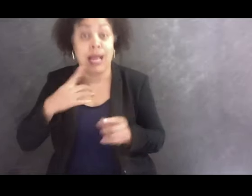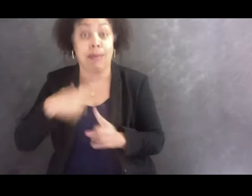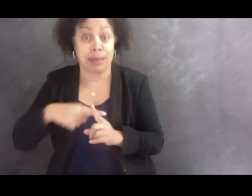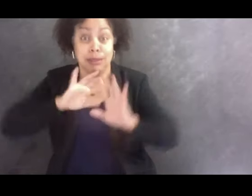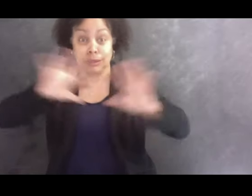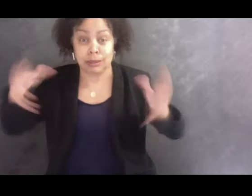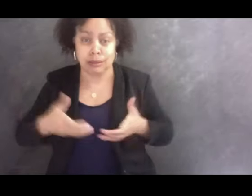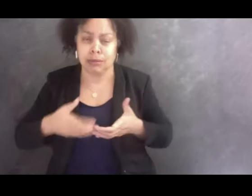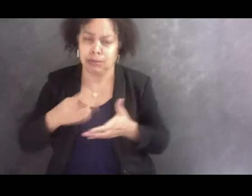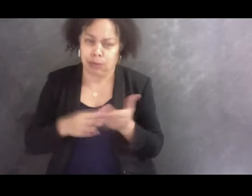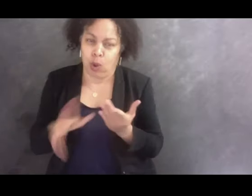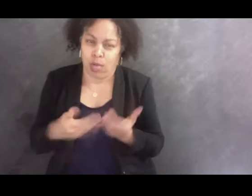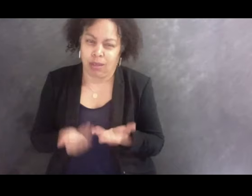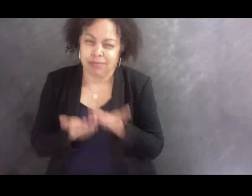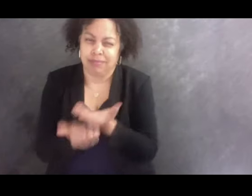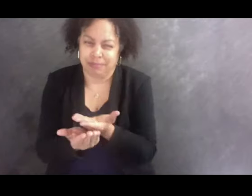collective.